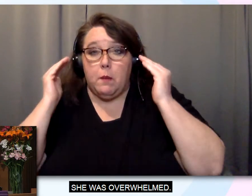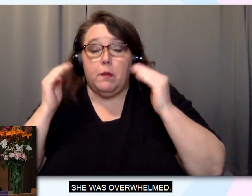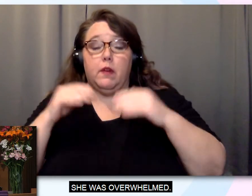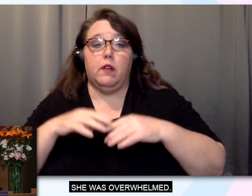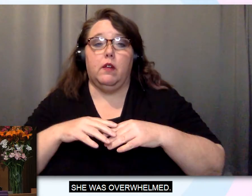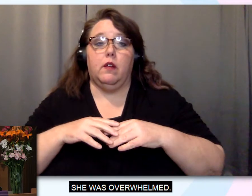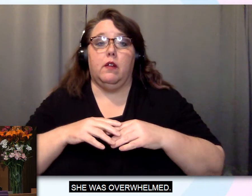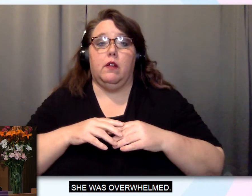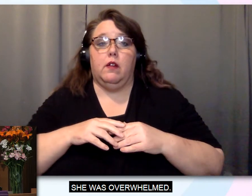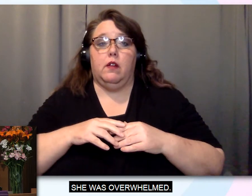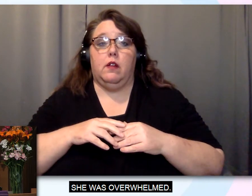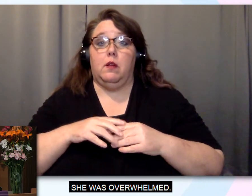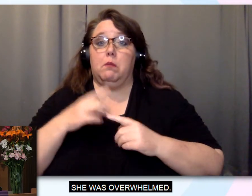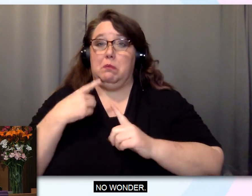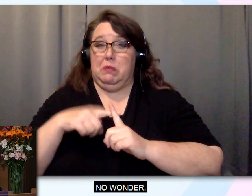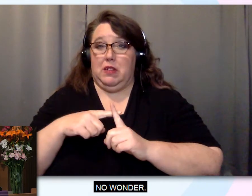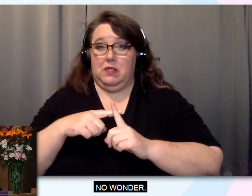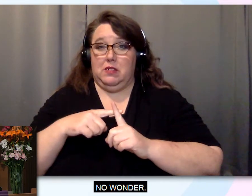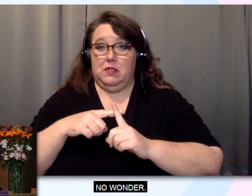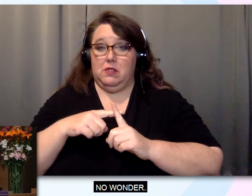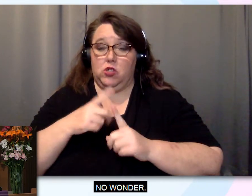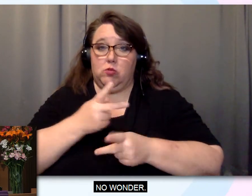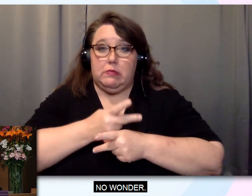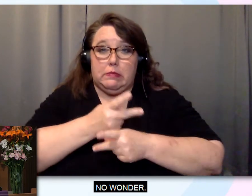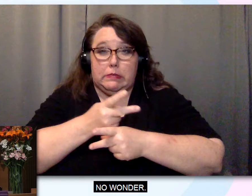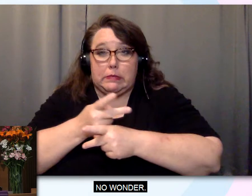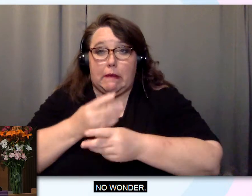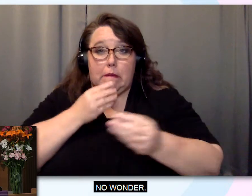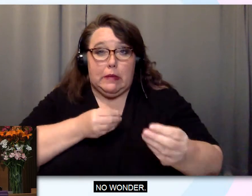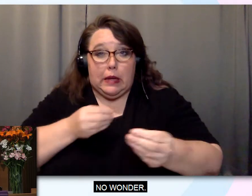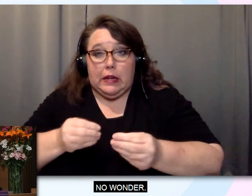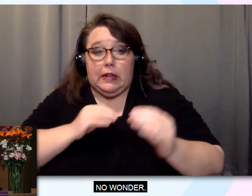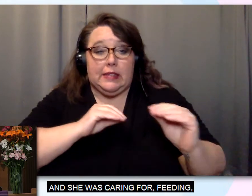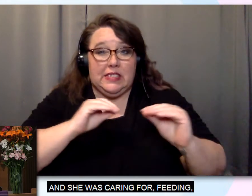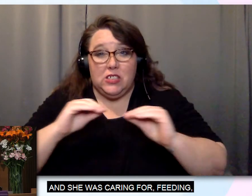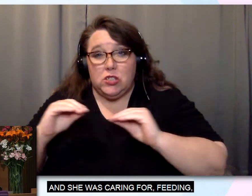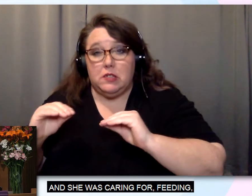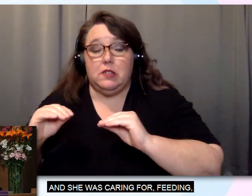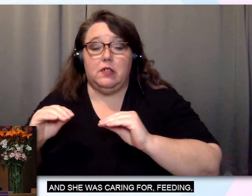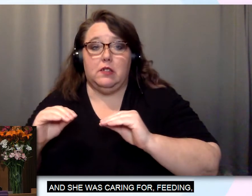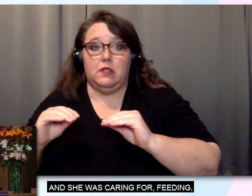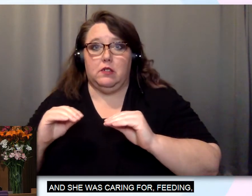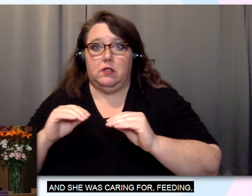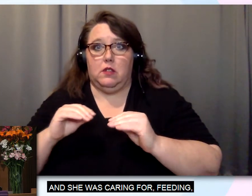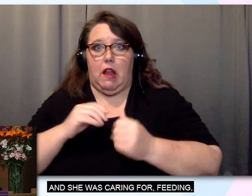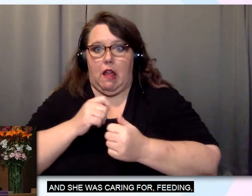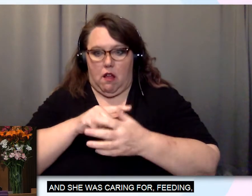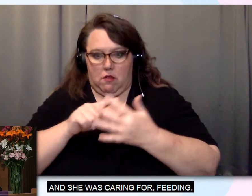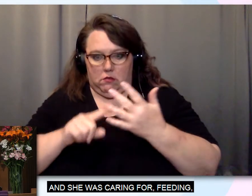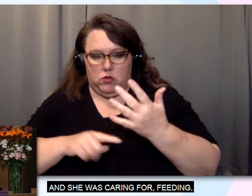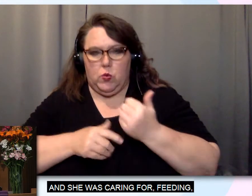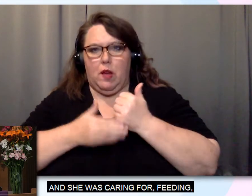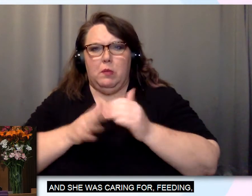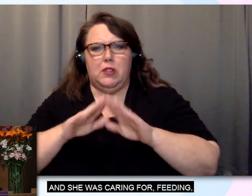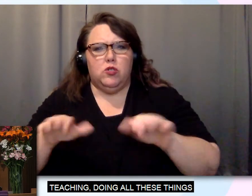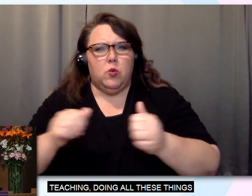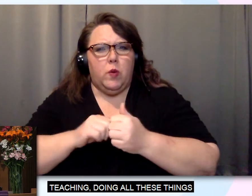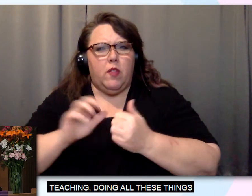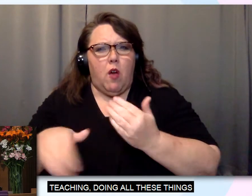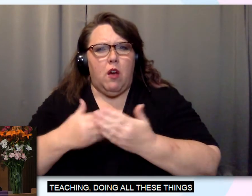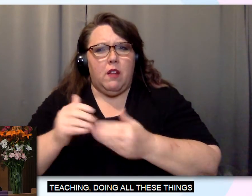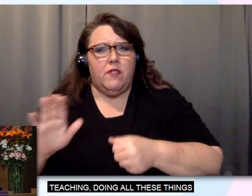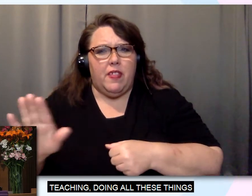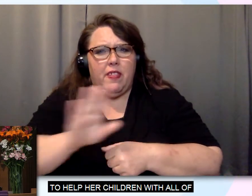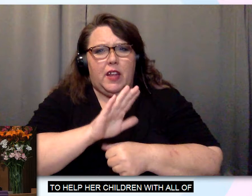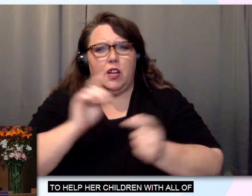She was overwhelmed. No wonder. And she was caring for, feeding, teaching, doing all these things to help